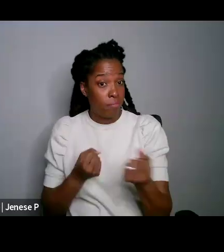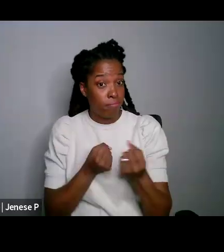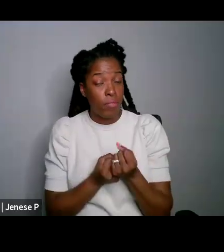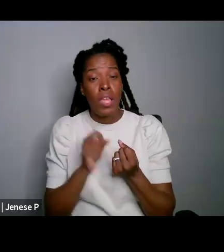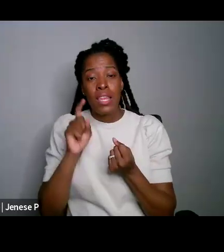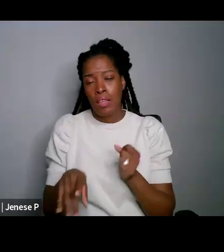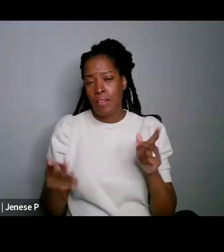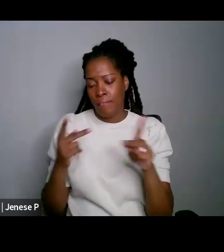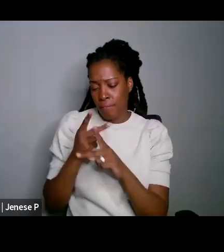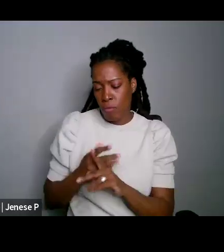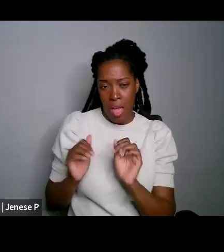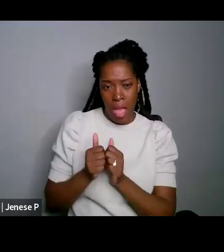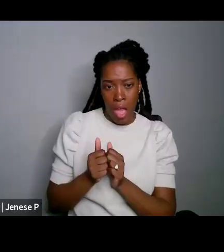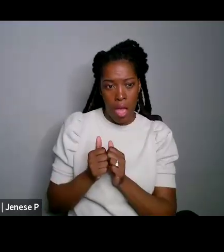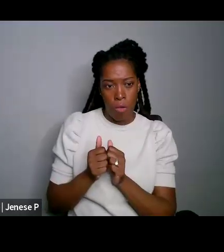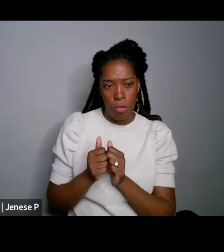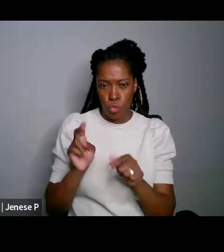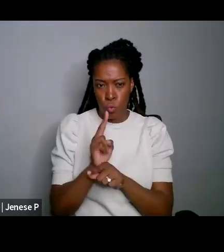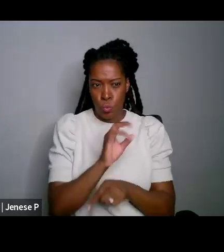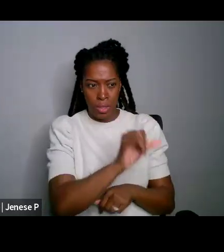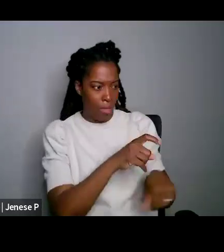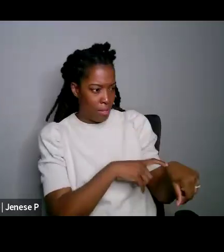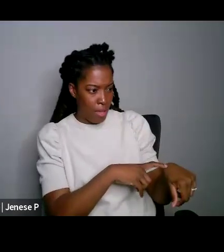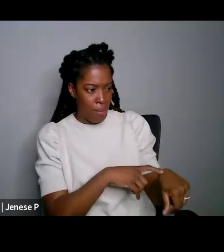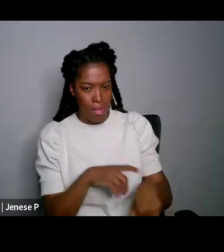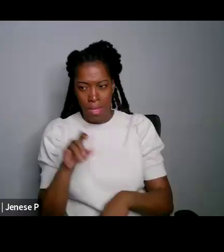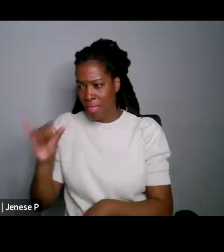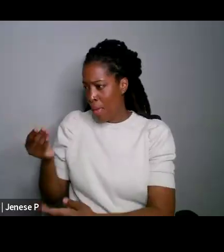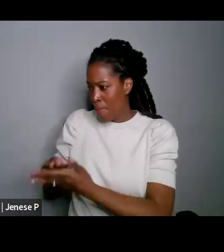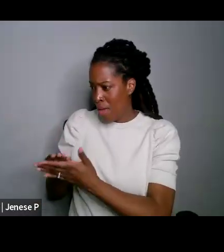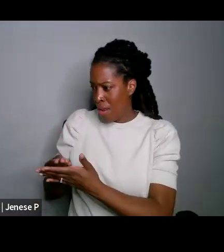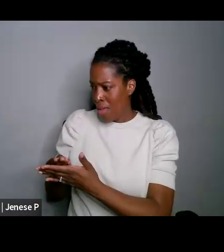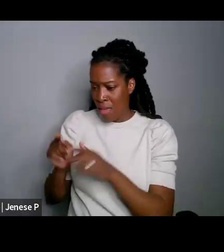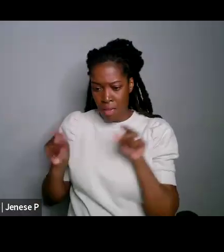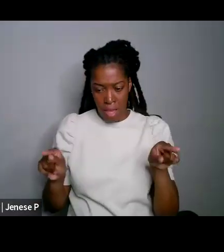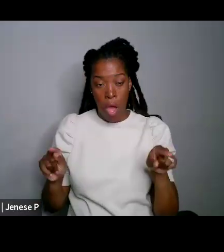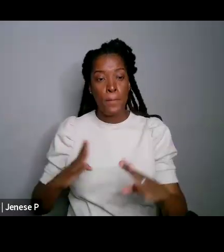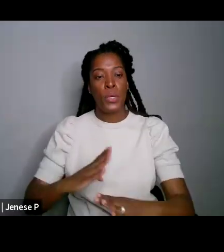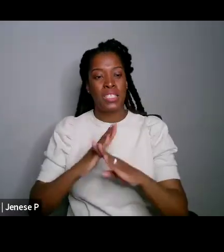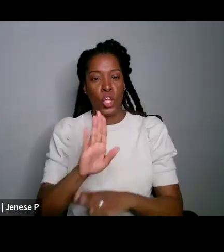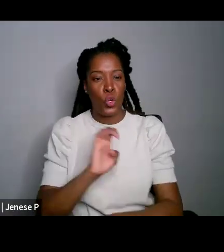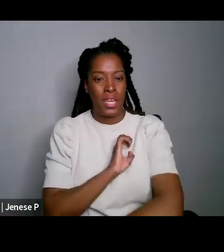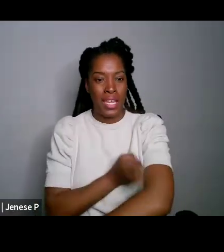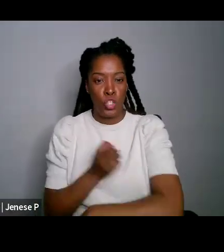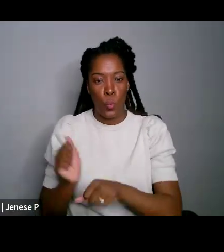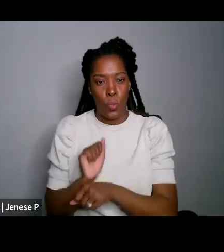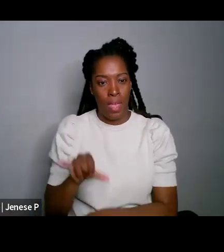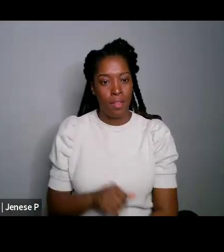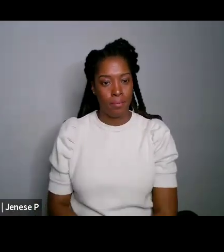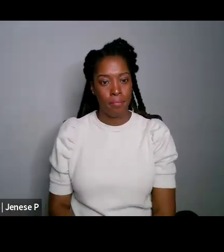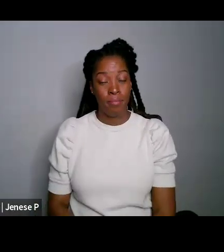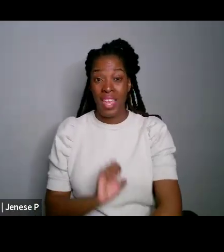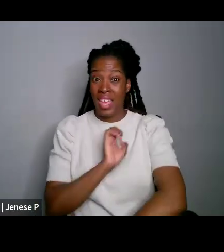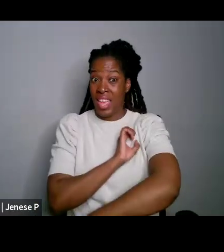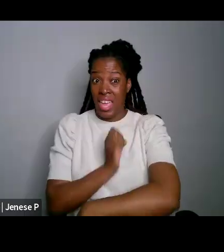and money to protect your energy. And that's what we're going to talk about here. Because your energy drains fast and it